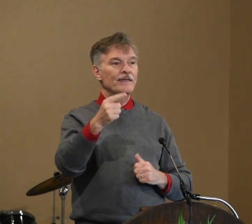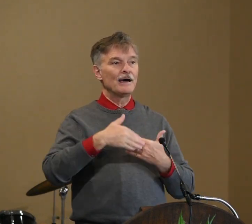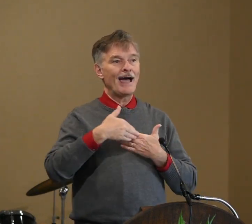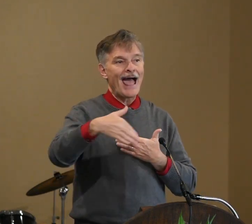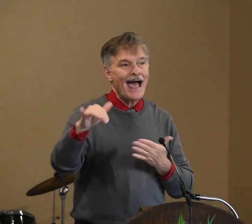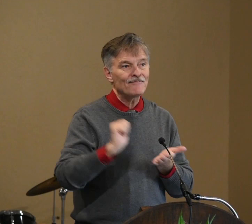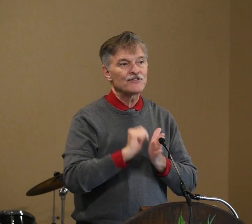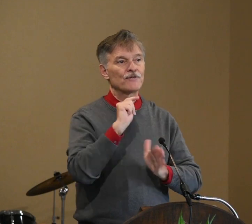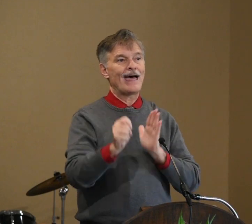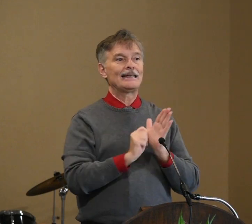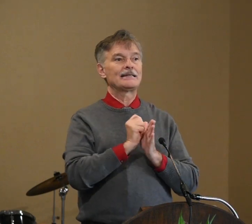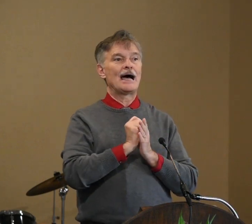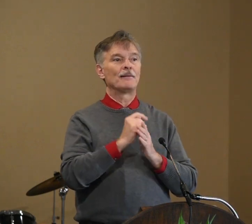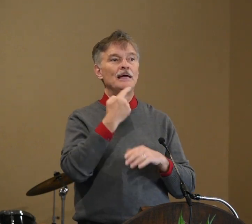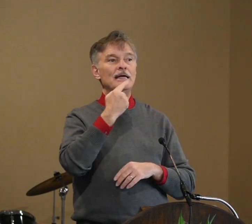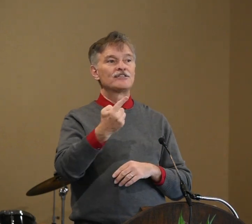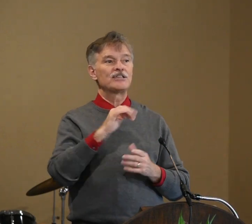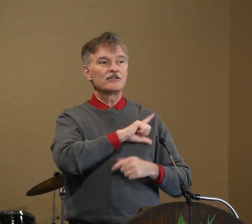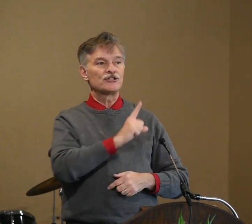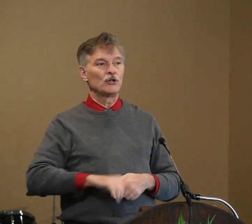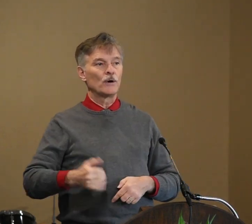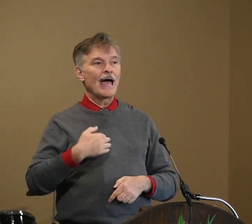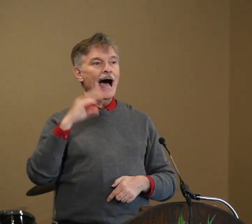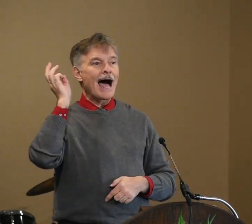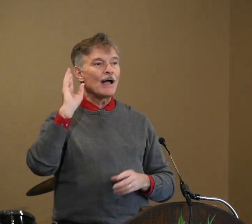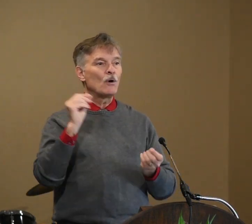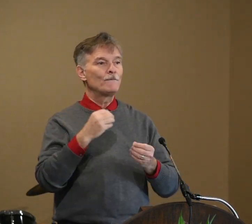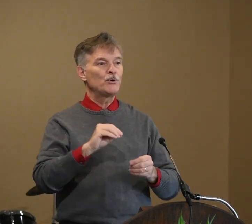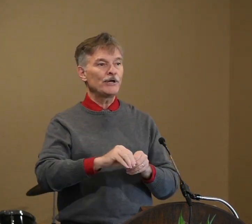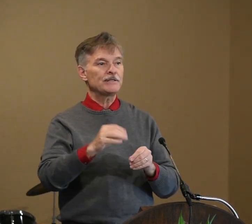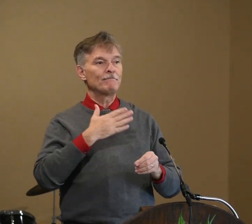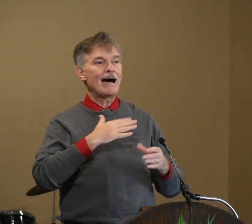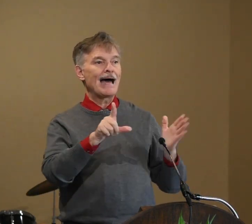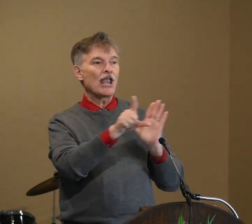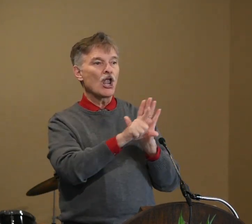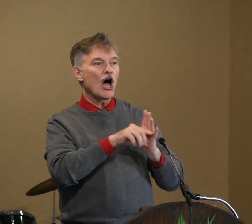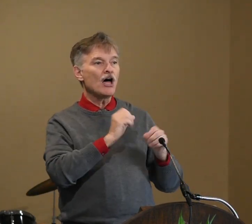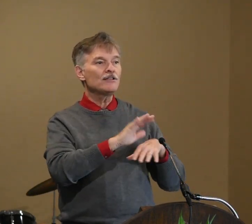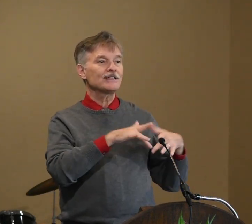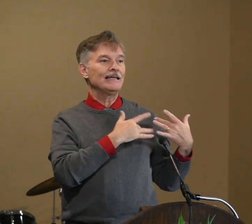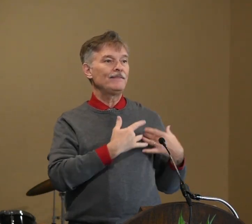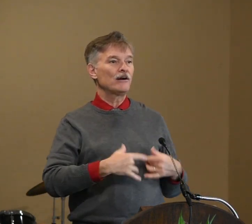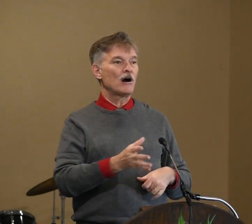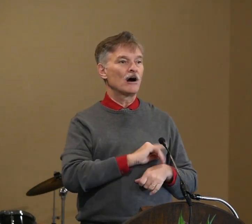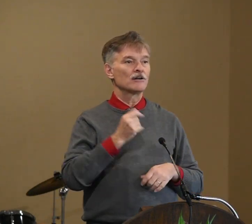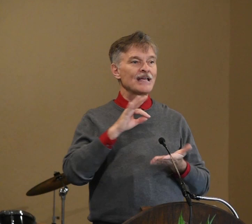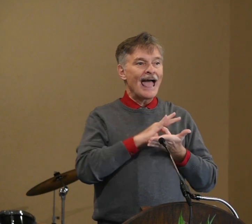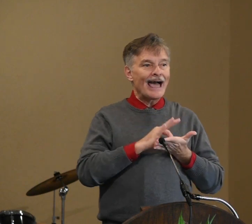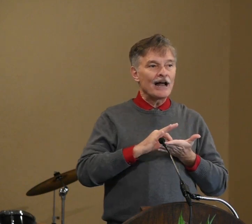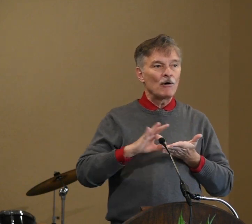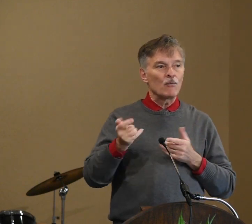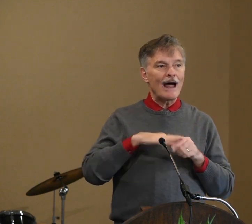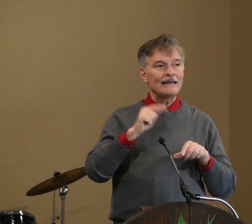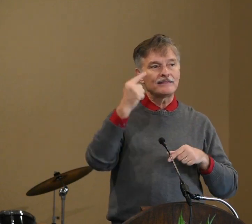them after that time, says the Lord. I will put my laws in their hearts, and I will write